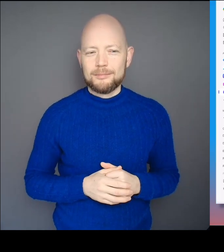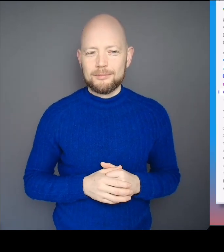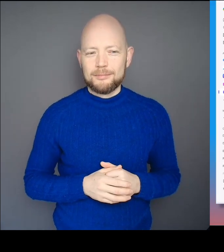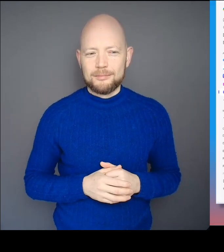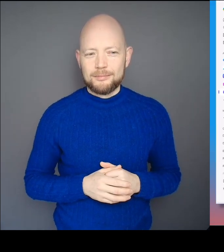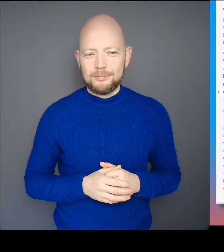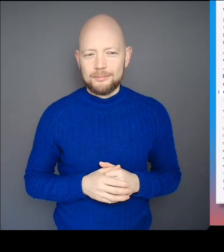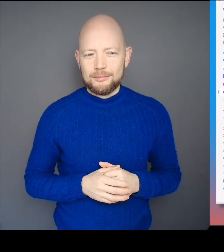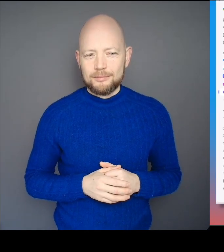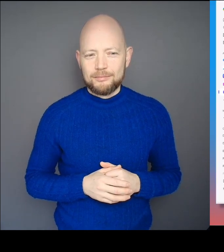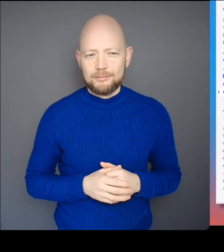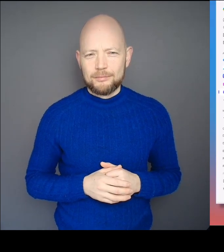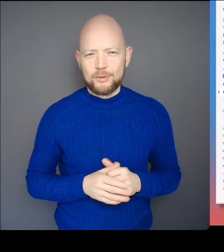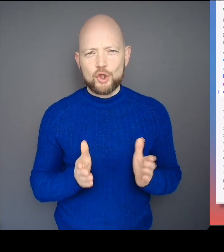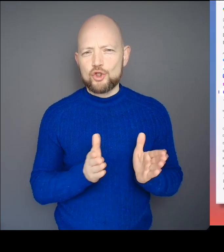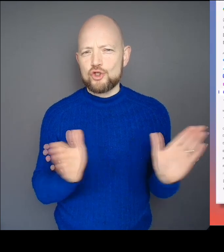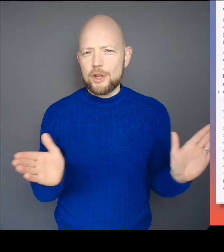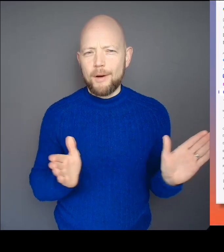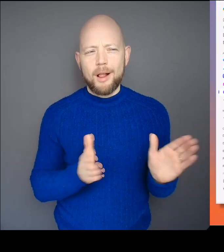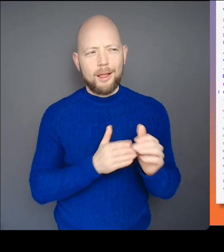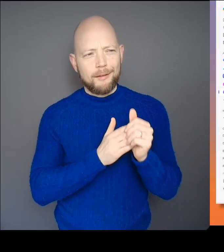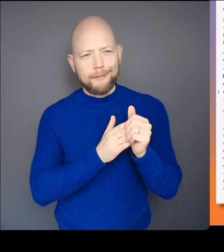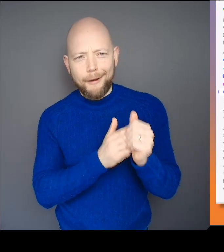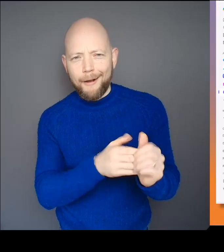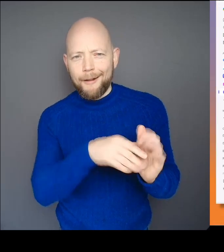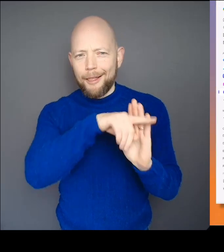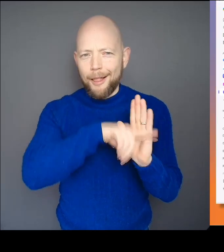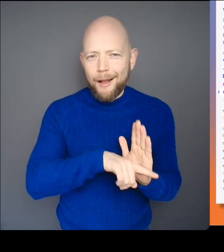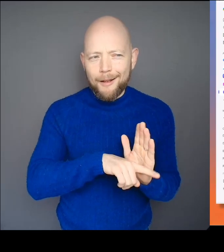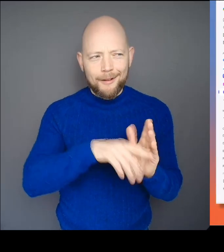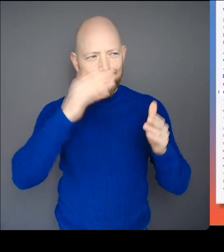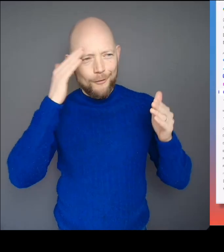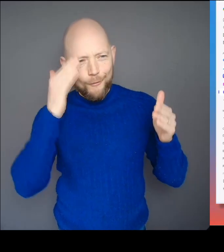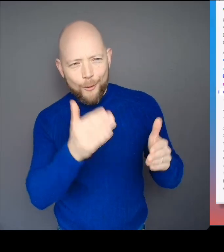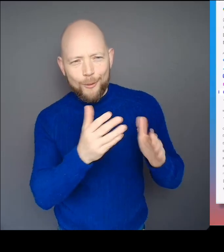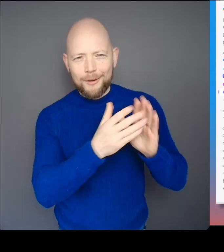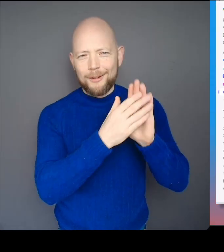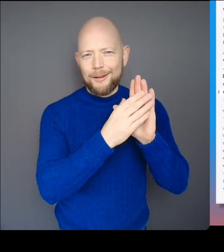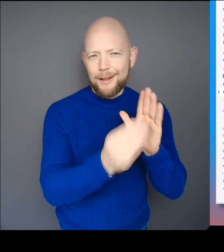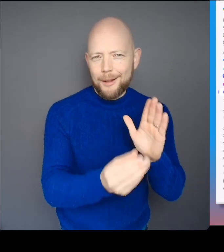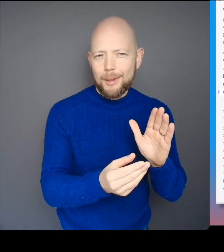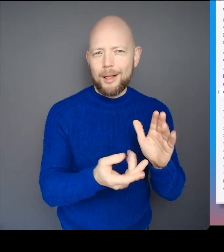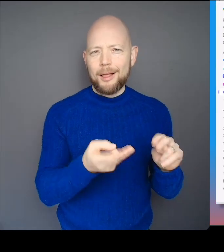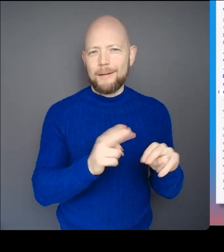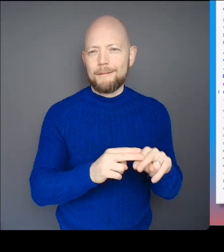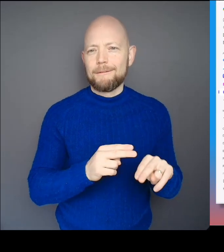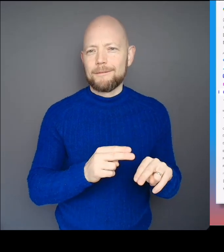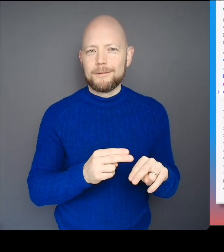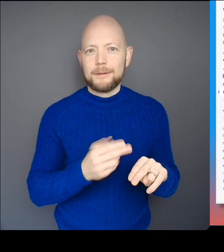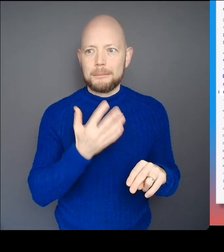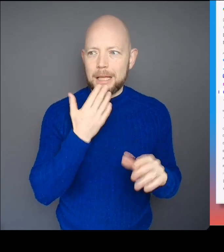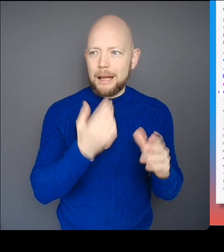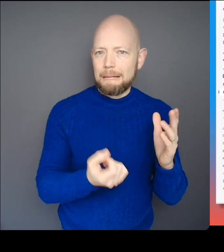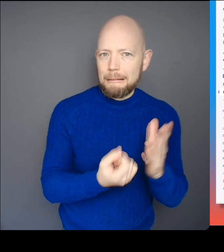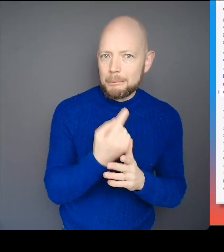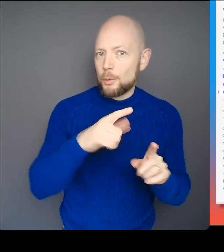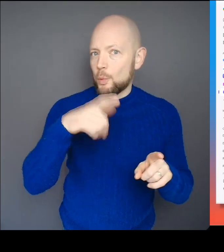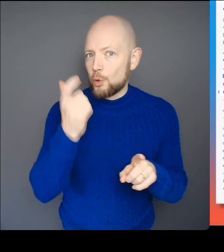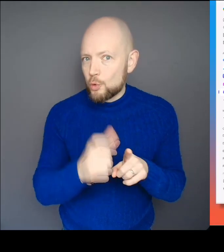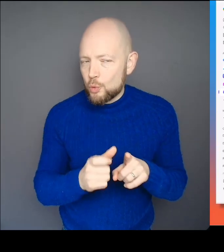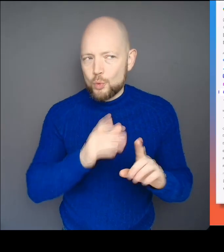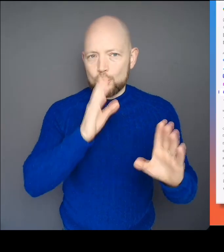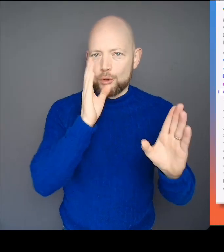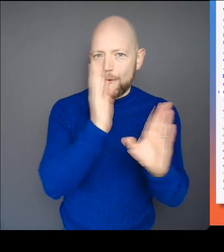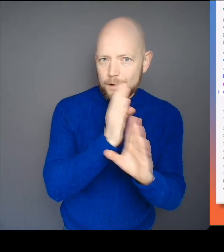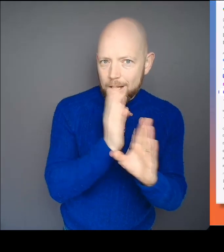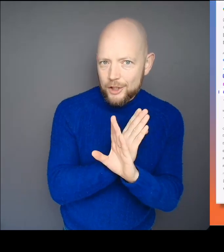So now we've got sort of some general guidelines, focus areas, how to help, examples of things, error handling. Don't talk about